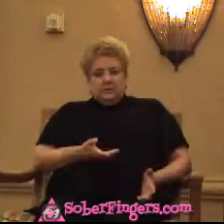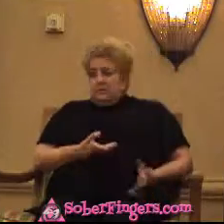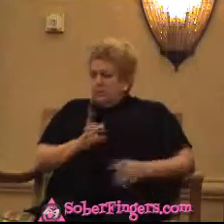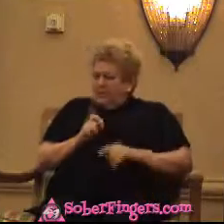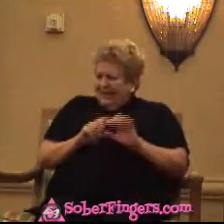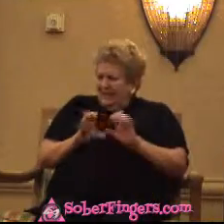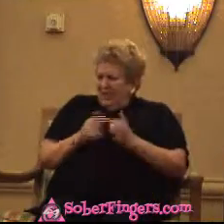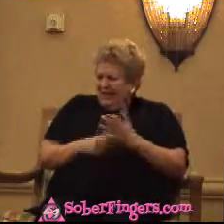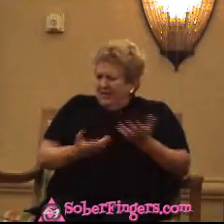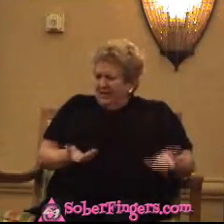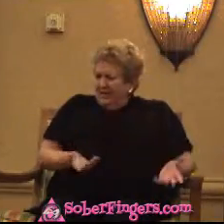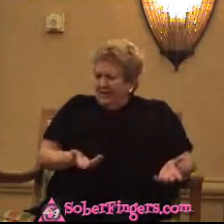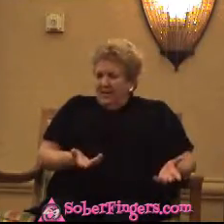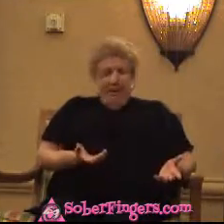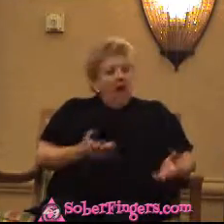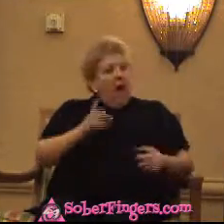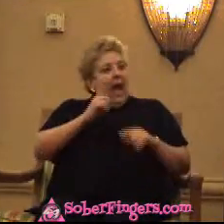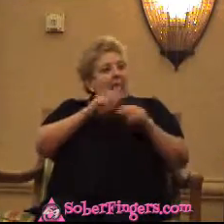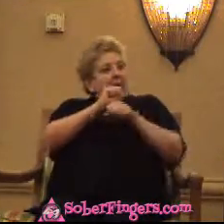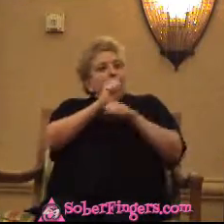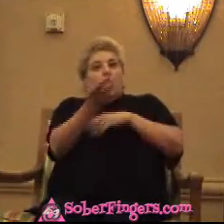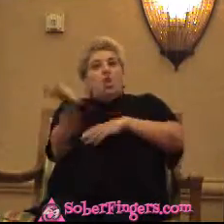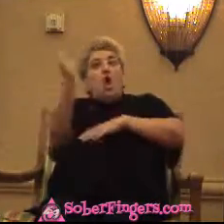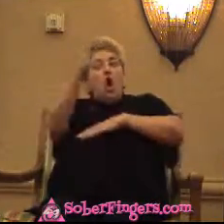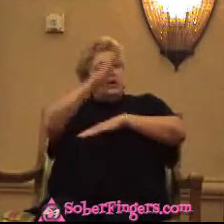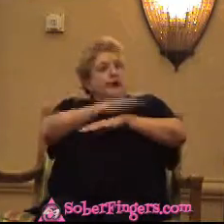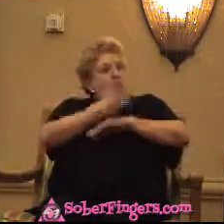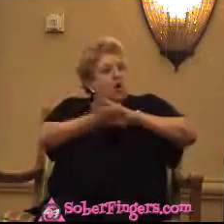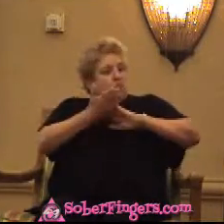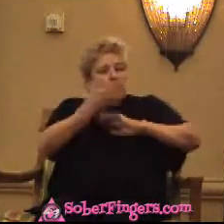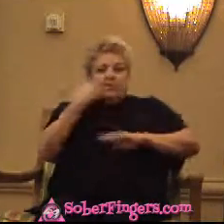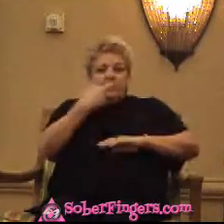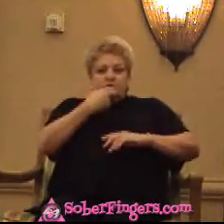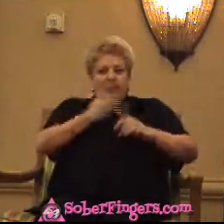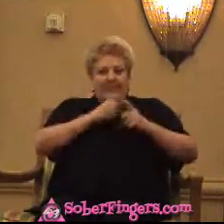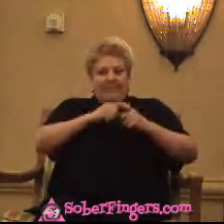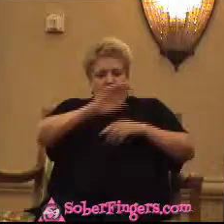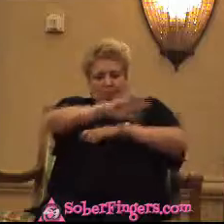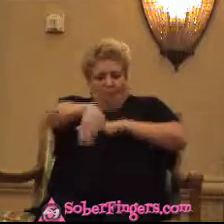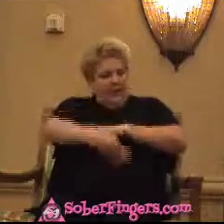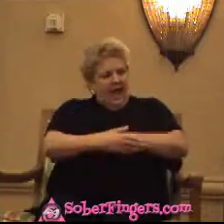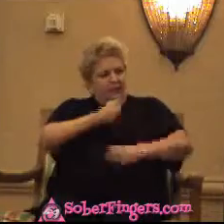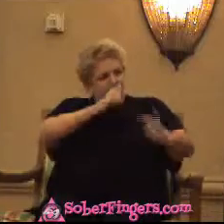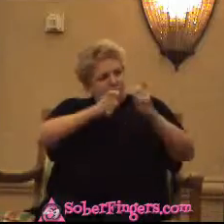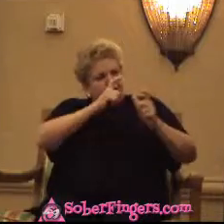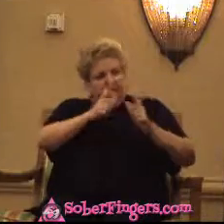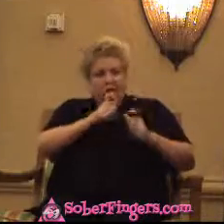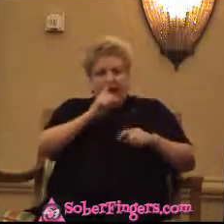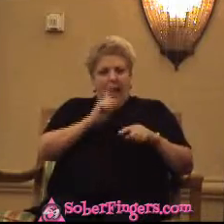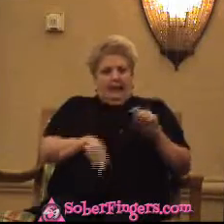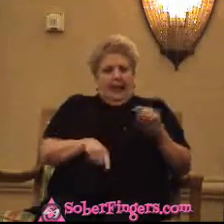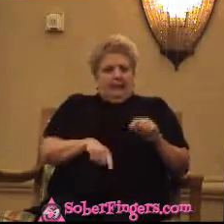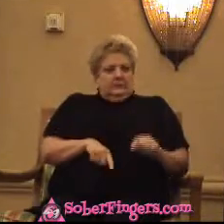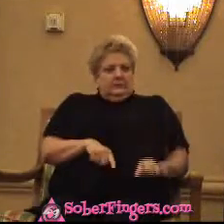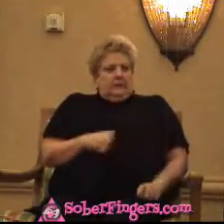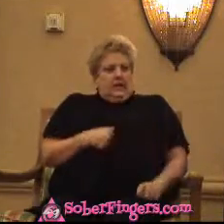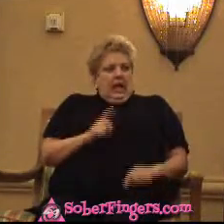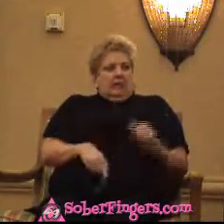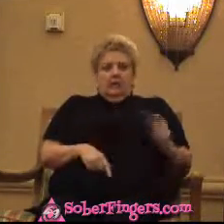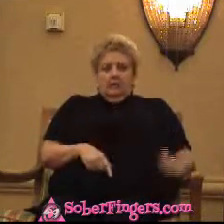She goes, I can't work all day, run a restaurant, and then go drink all night. She said, I can't do it. I said, well, don't,